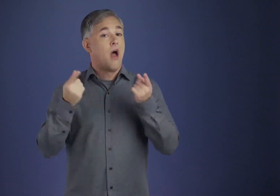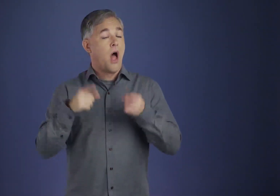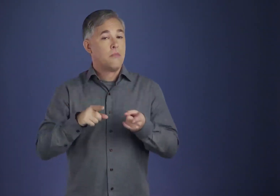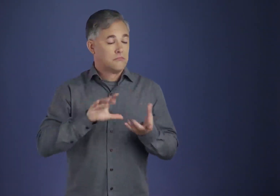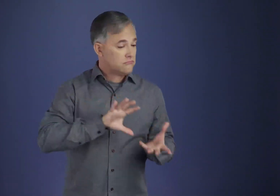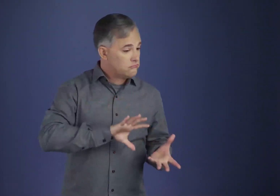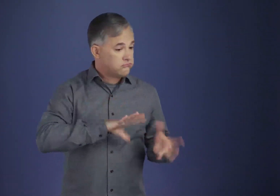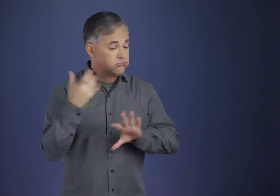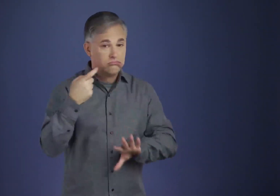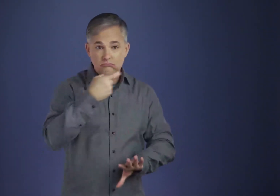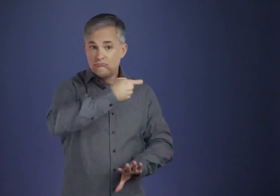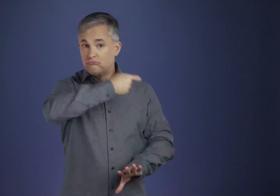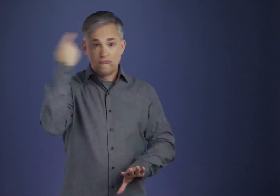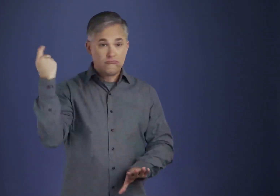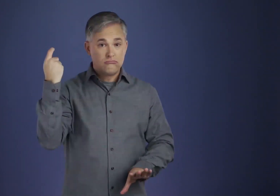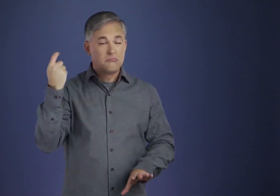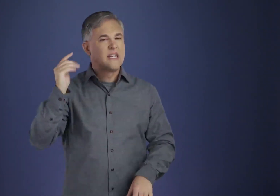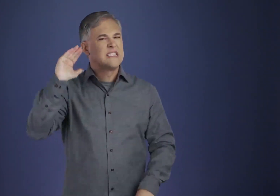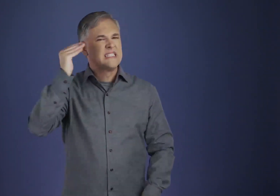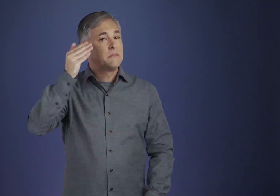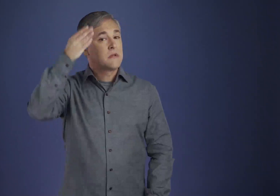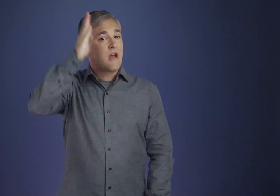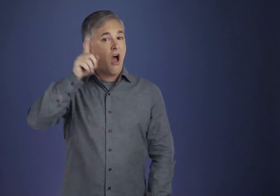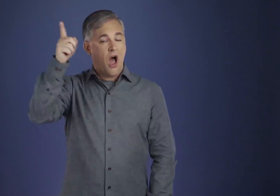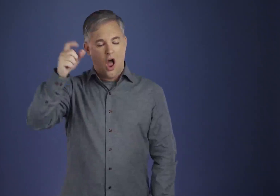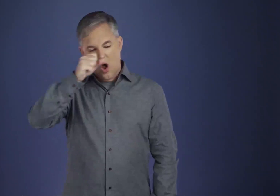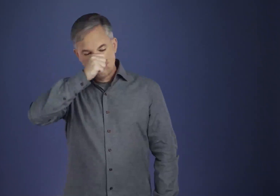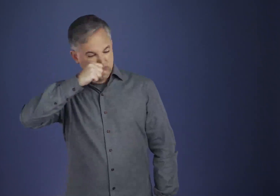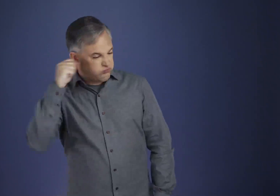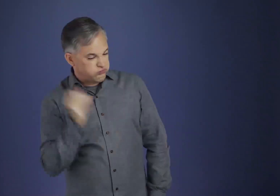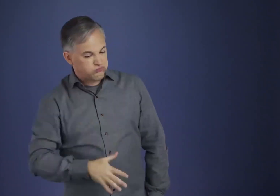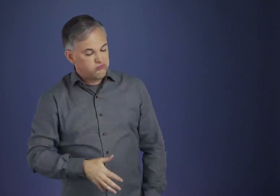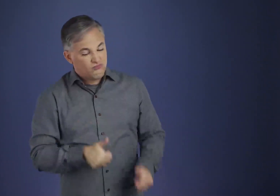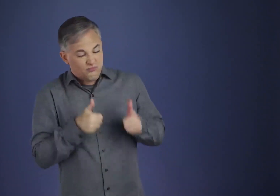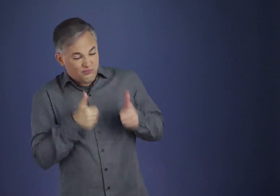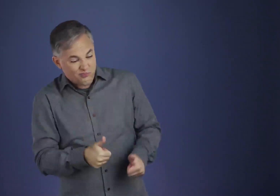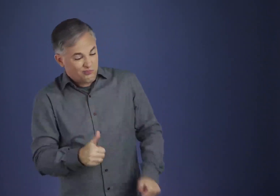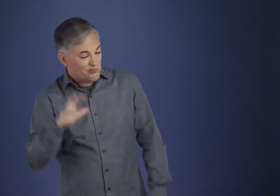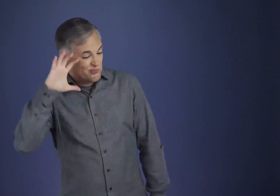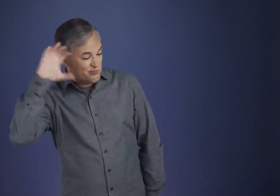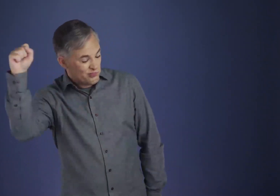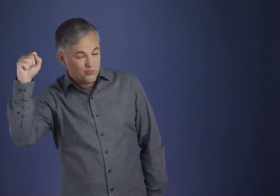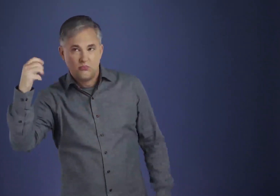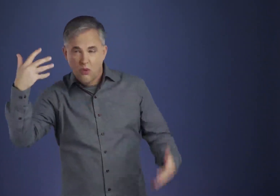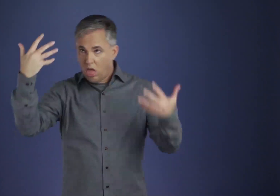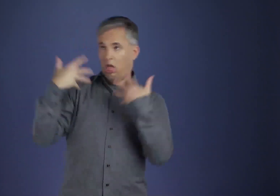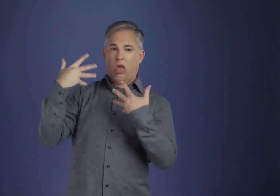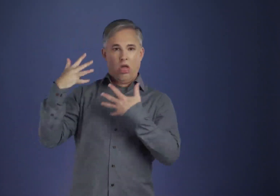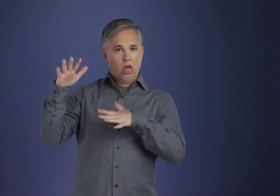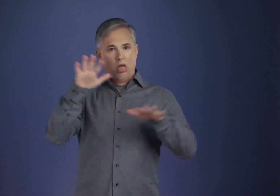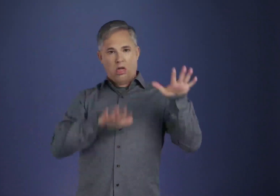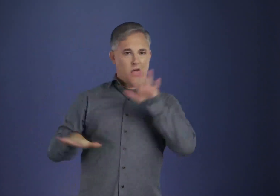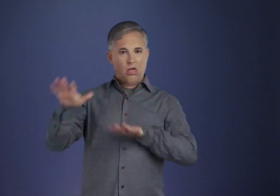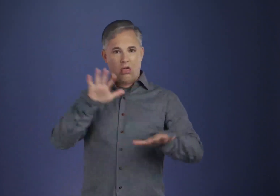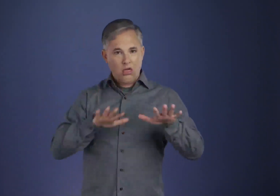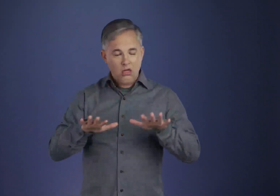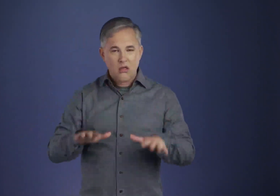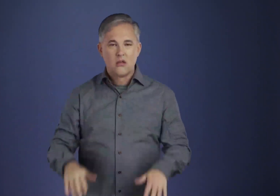Sometimes it's because God has not delivered us the good things of life which we specified, as a greedy child makes an impossible list for